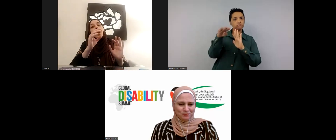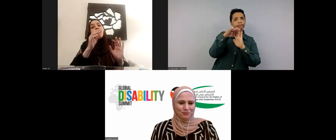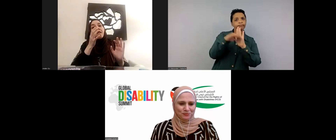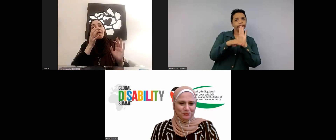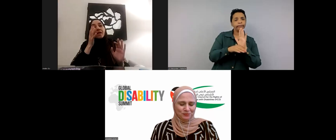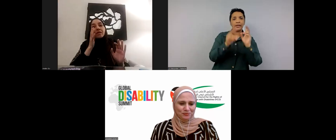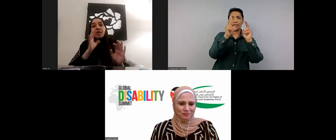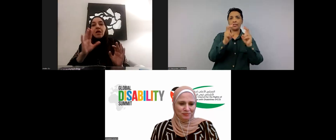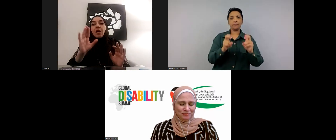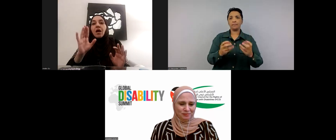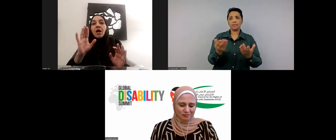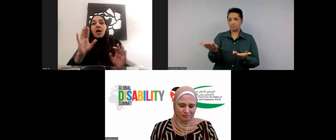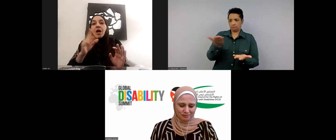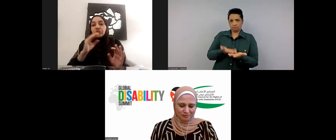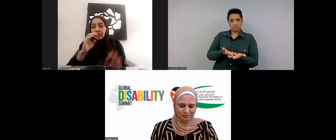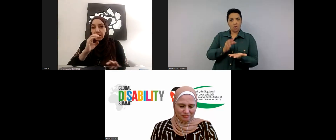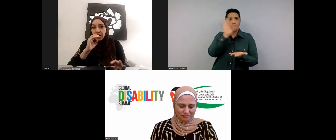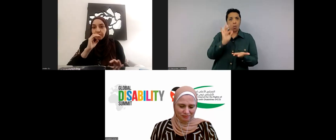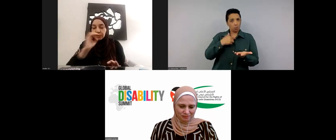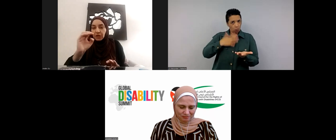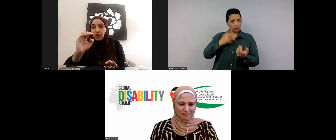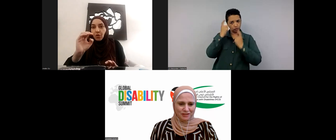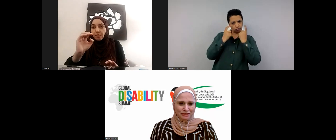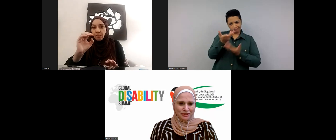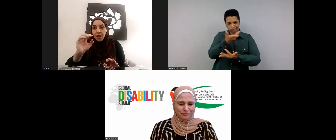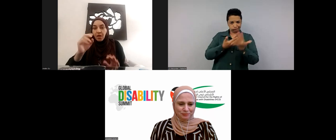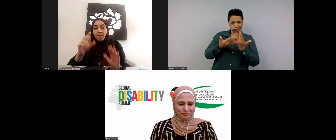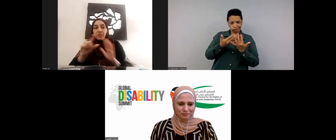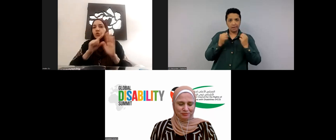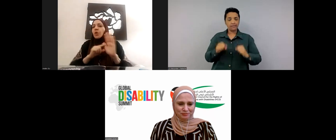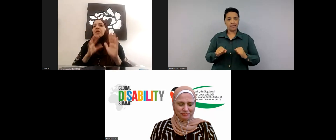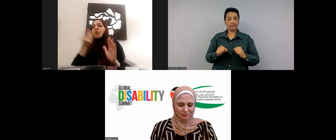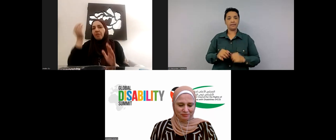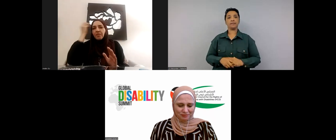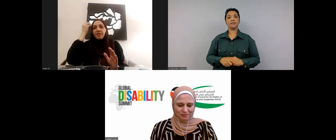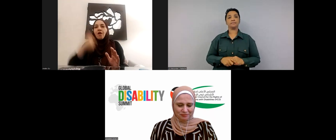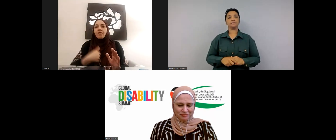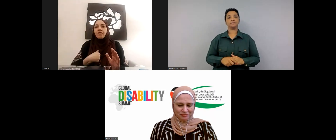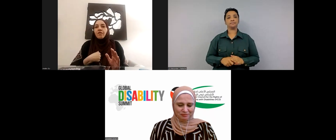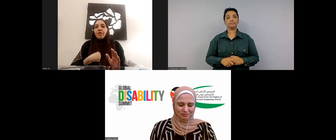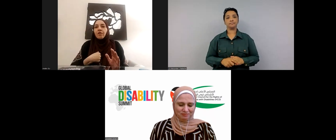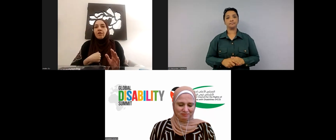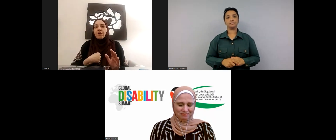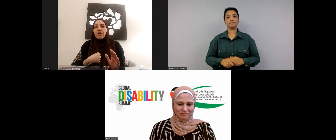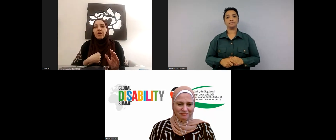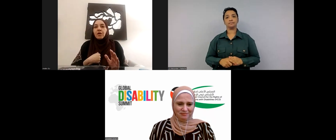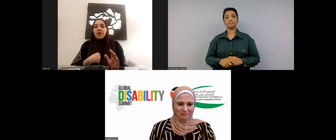in order to review them? Thank you very much. In order to answer this, we